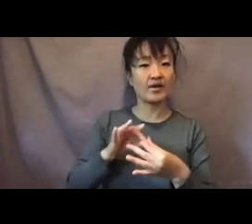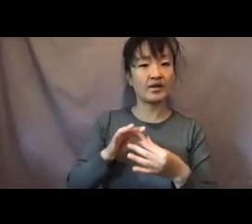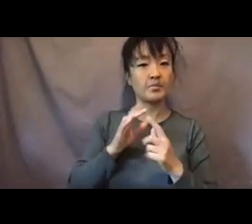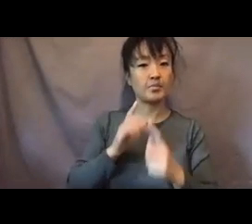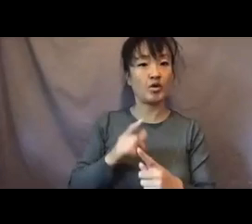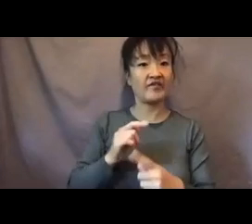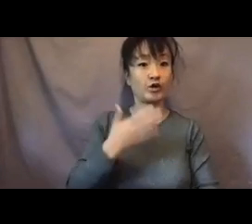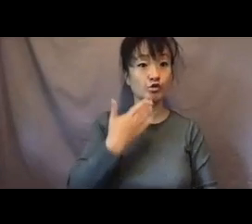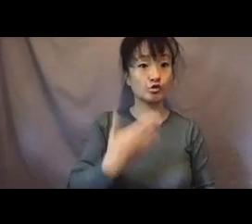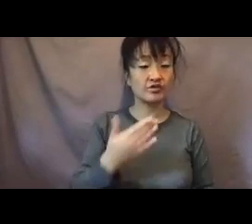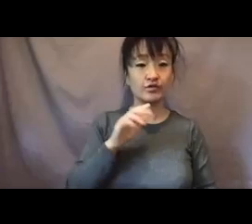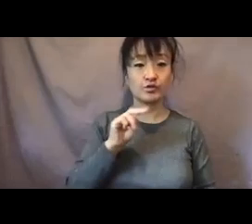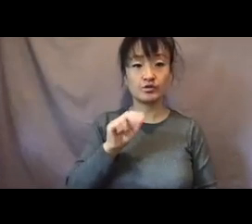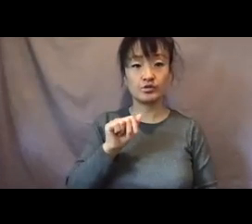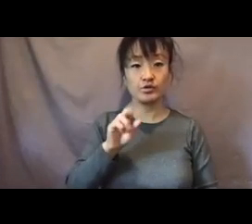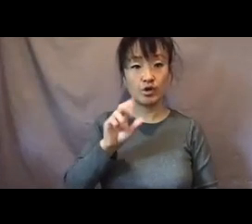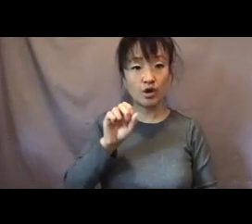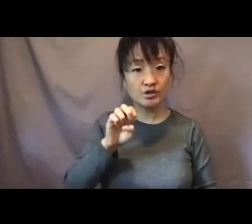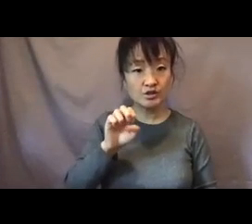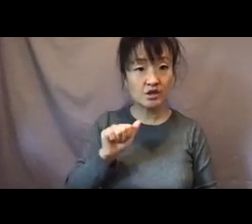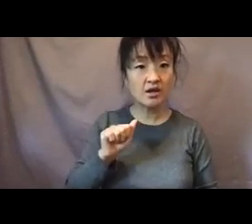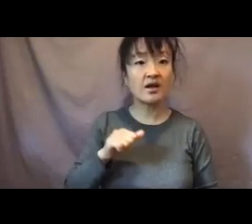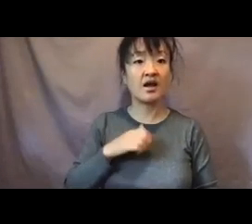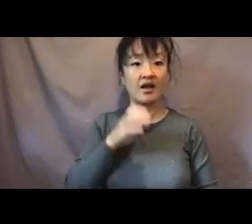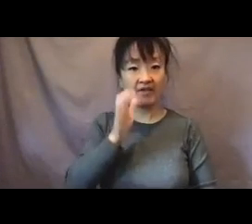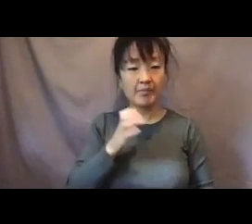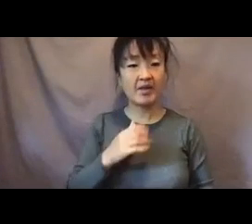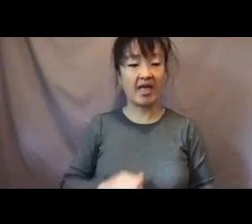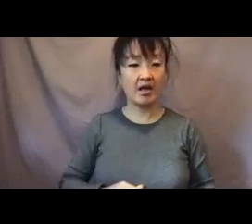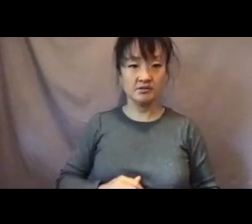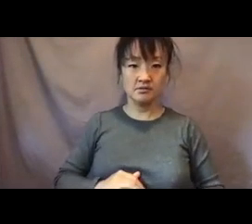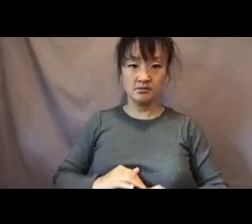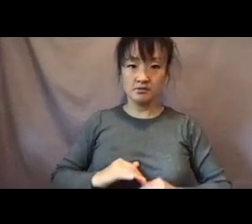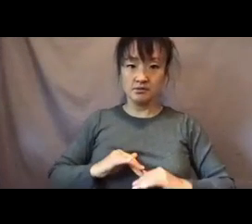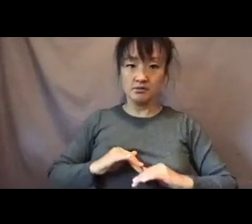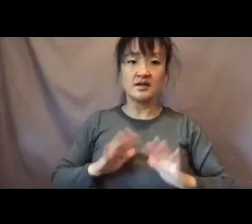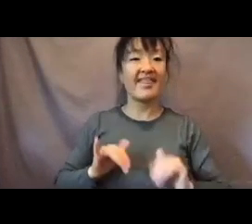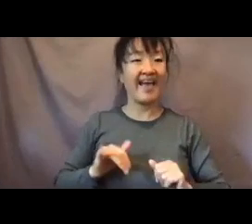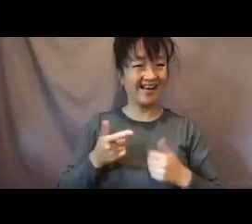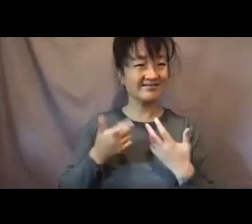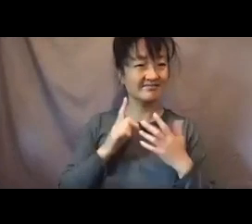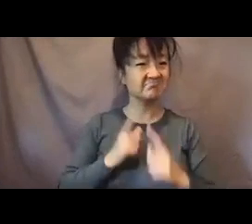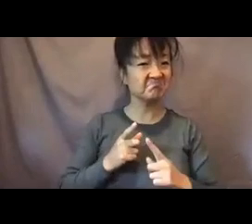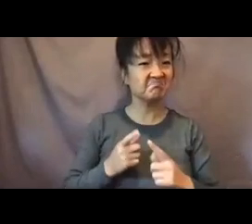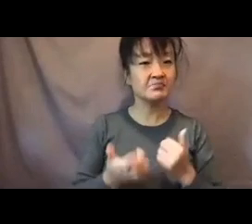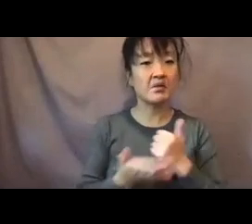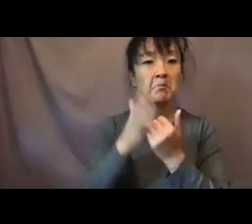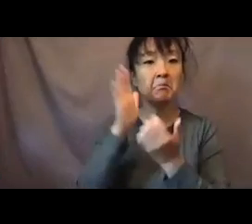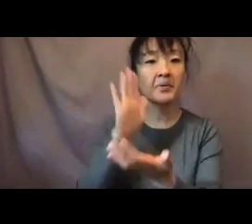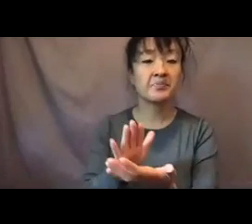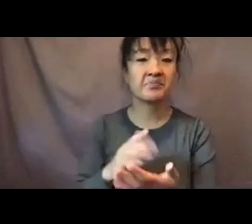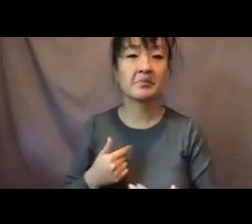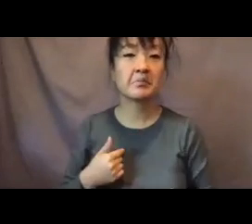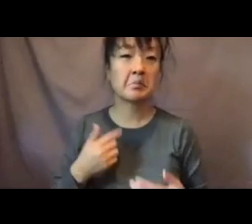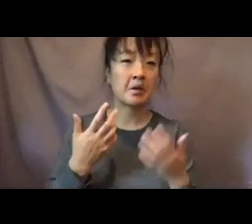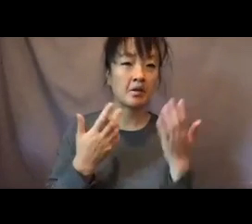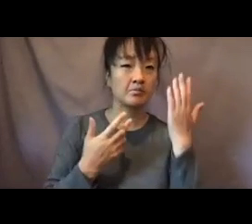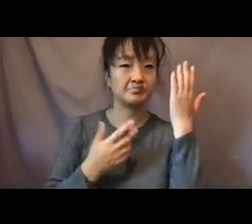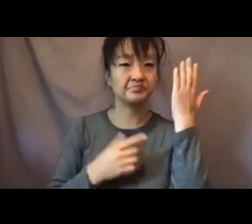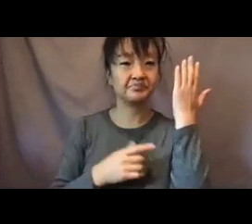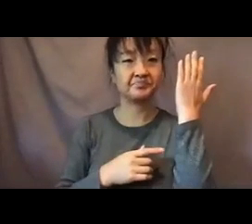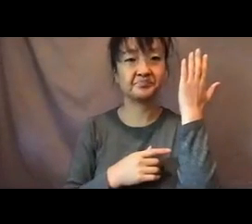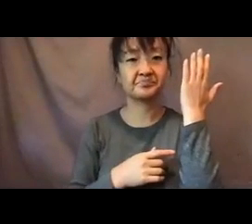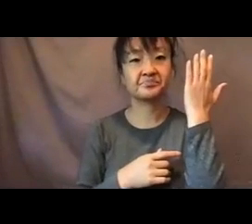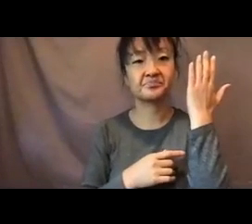that feeling of anxiety that will rise up within us, right? So, sometimes I think, well, it's about 2 inches below the crease